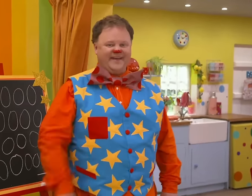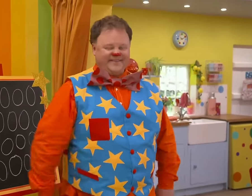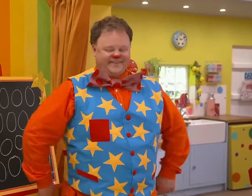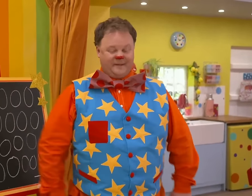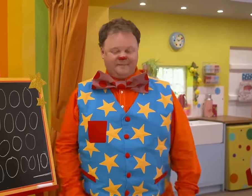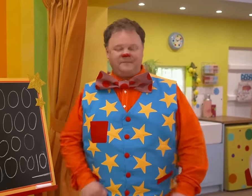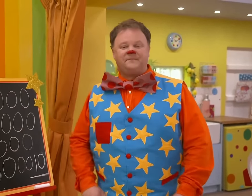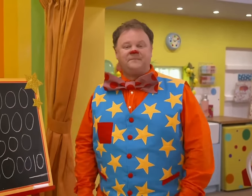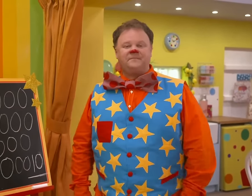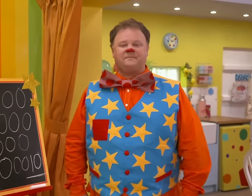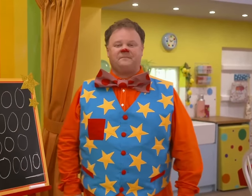yes!